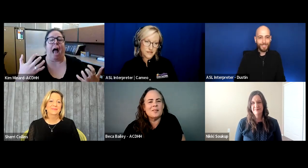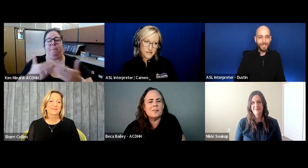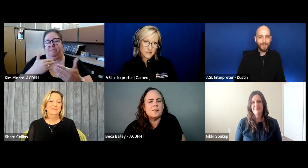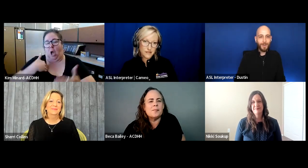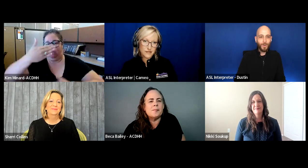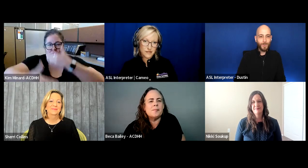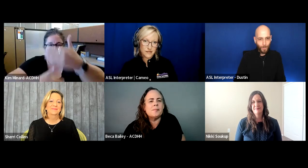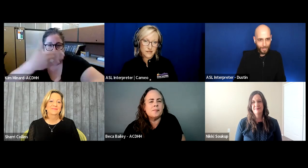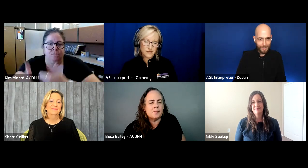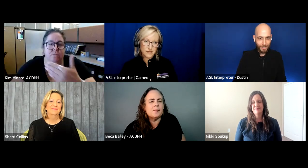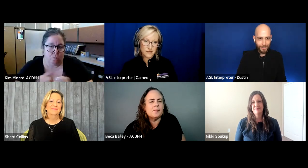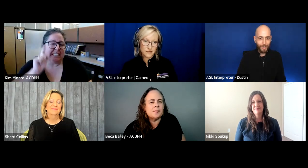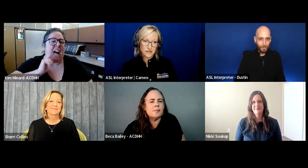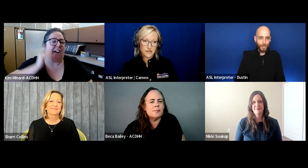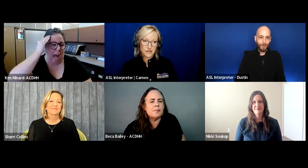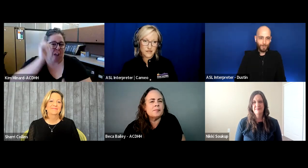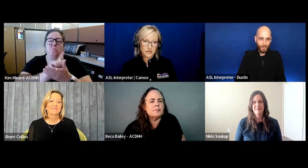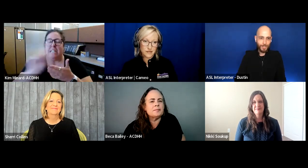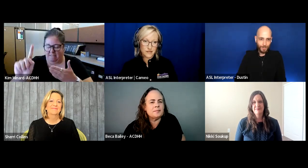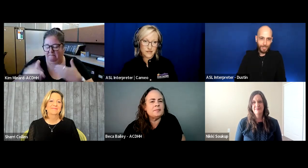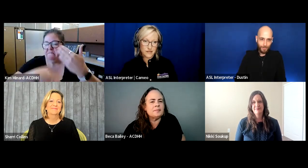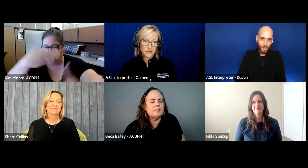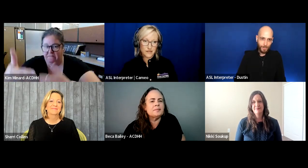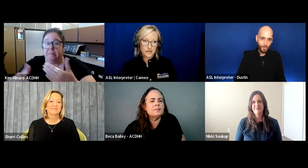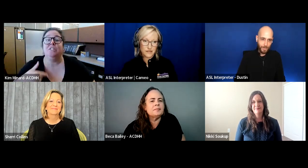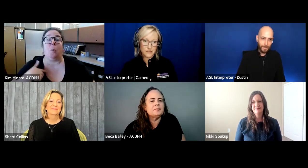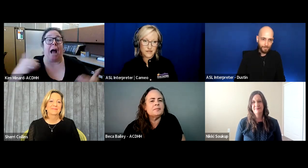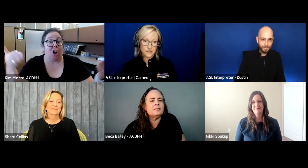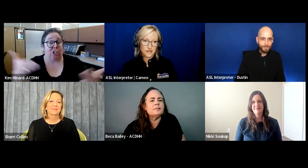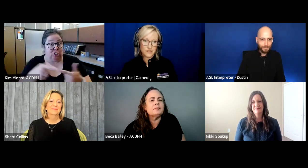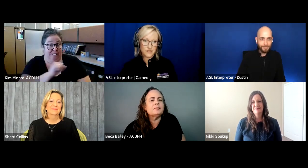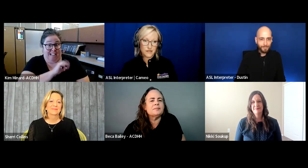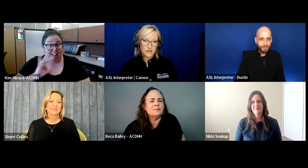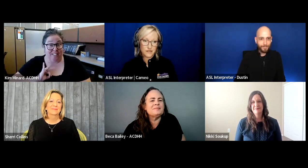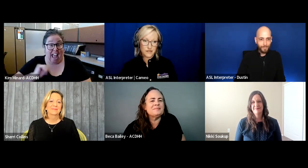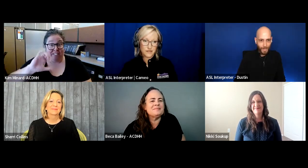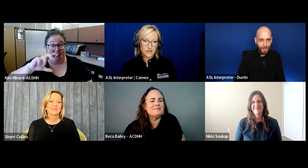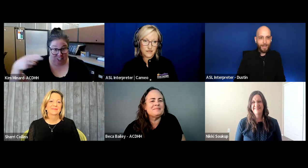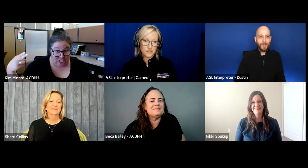look forward to seeing what your organizations are putting on for this year's Deaf Awareness Week.